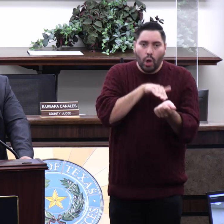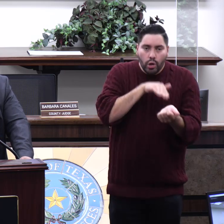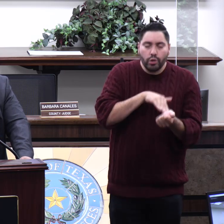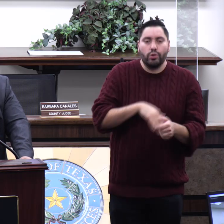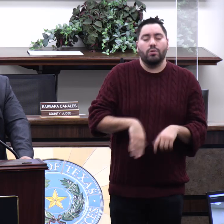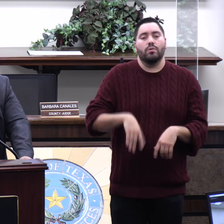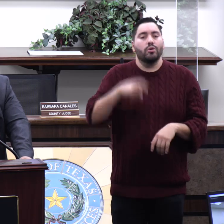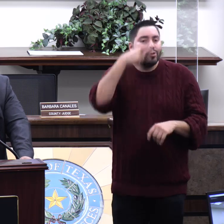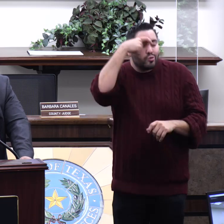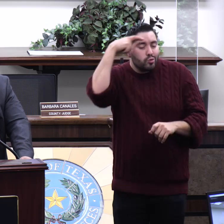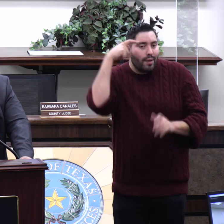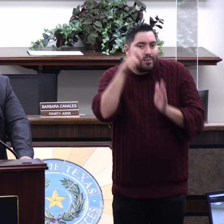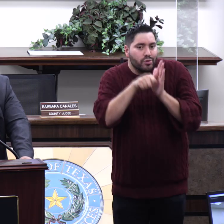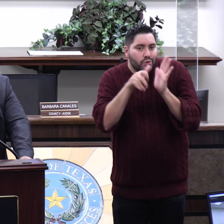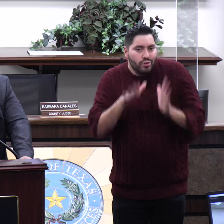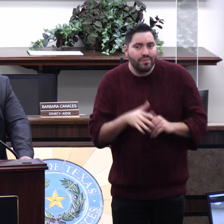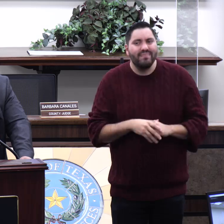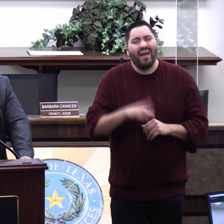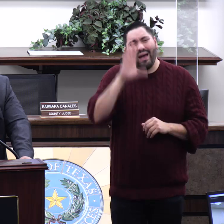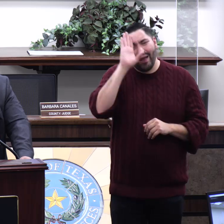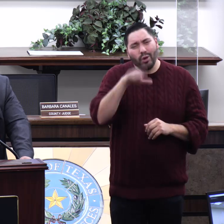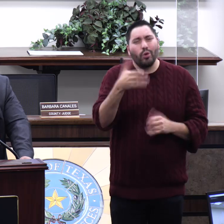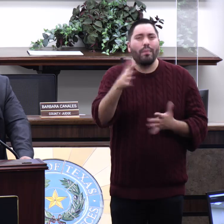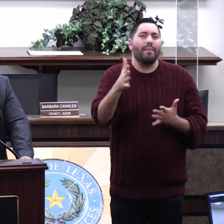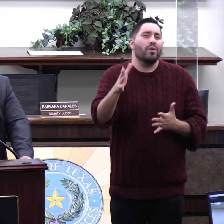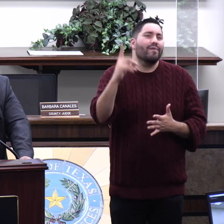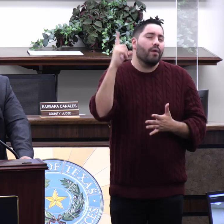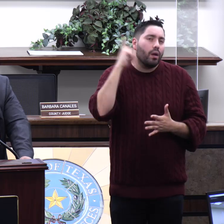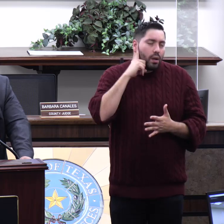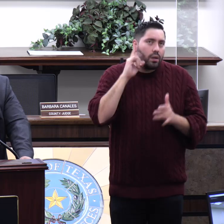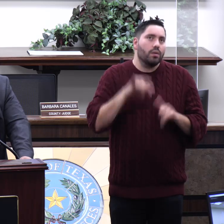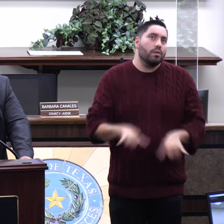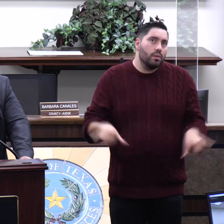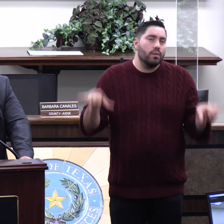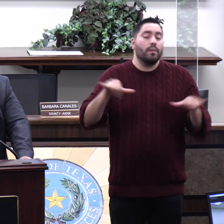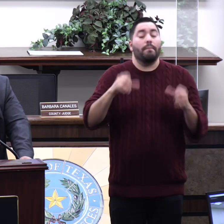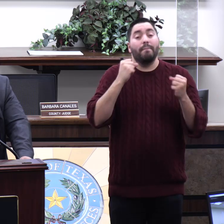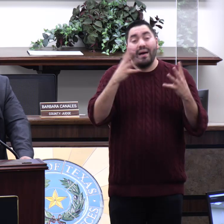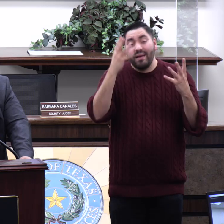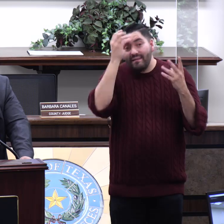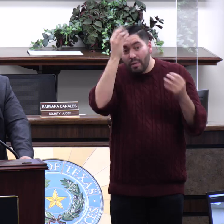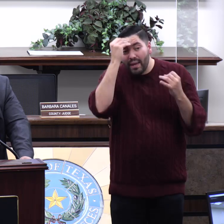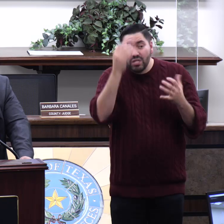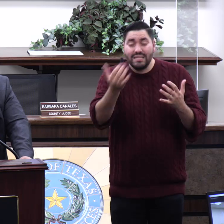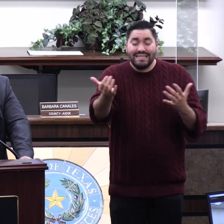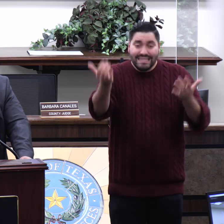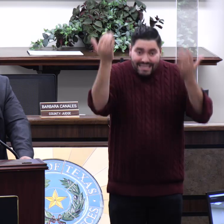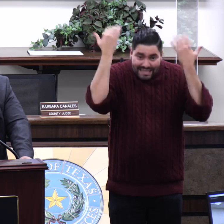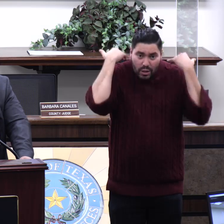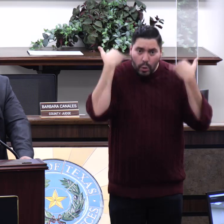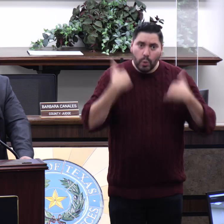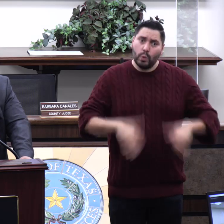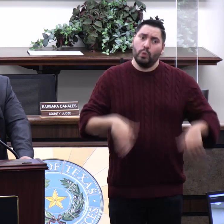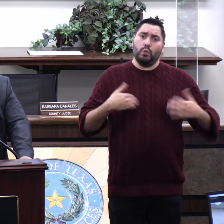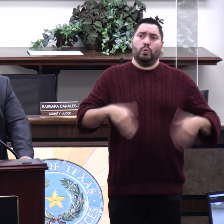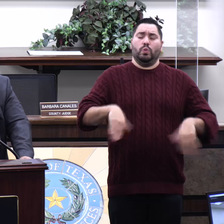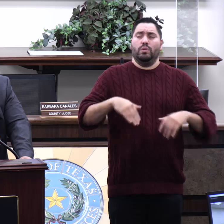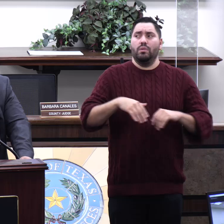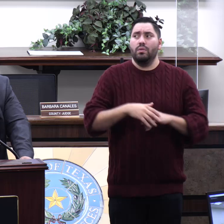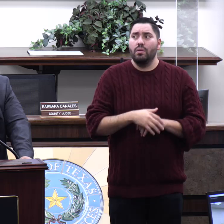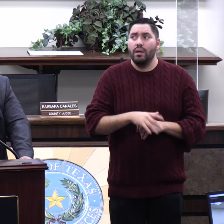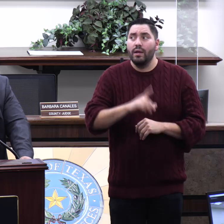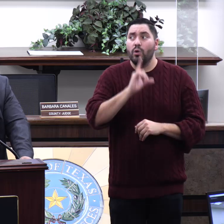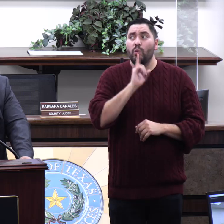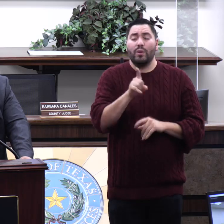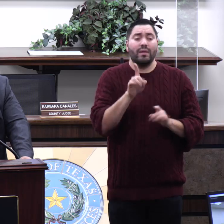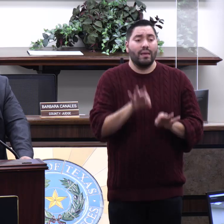surgeon. I know that you've heard a lot of information. It's a lot to take in, and it's very,